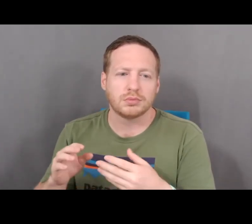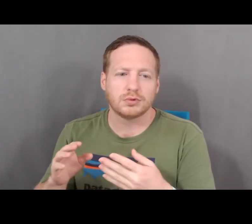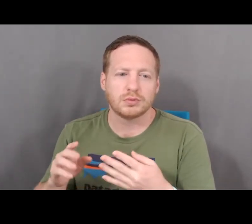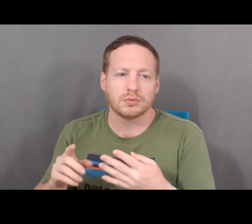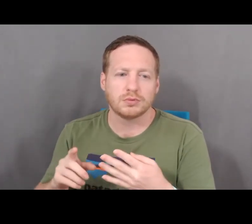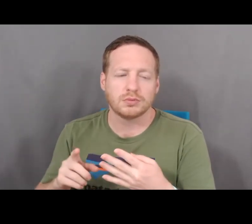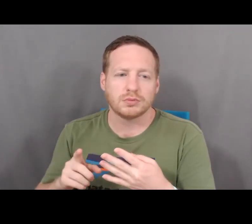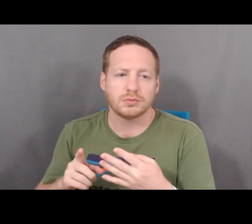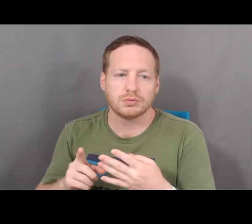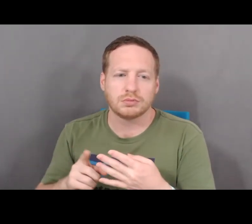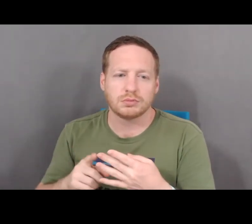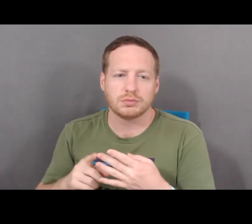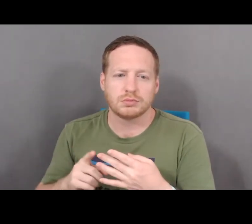sure if people want to continue discussing this.